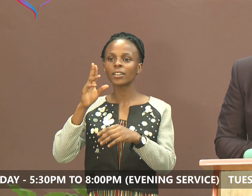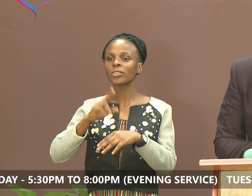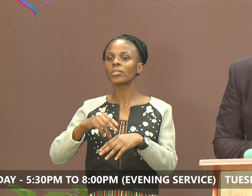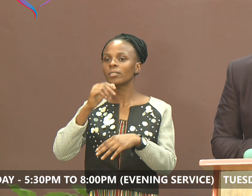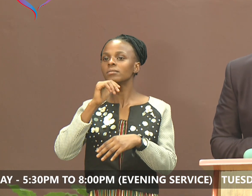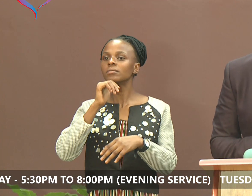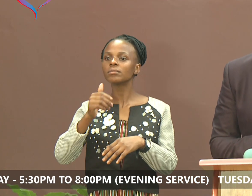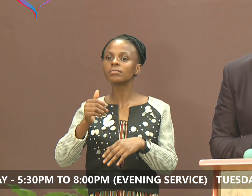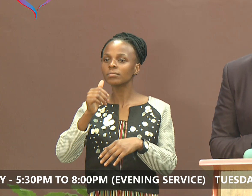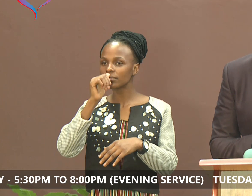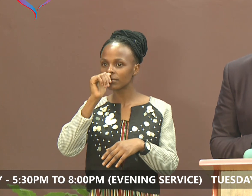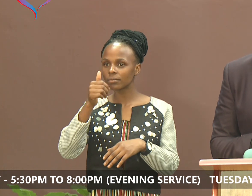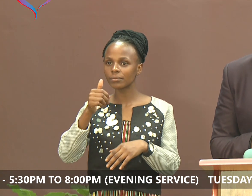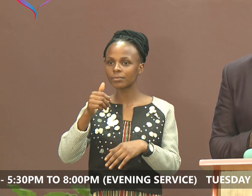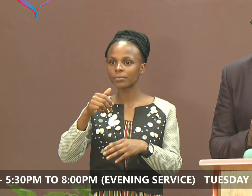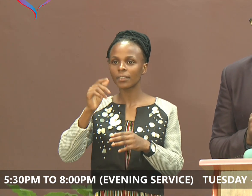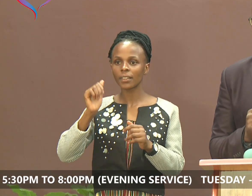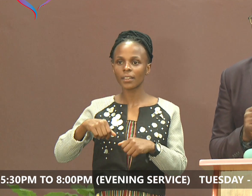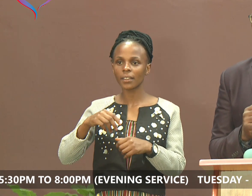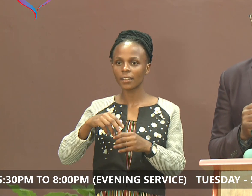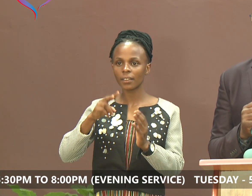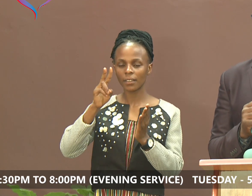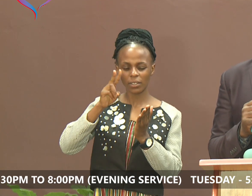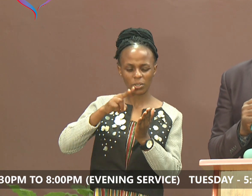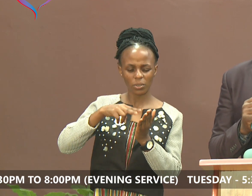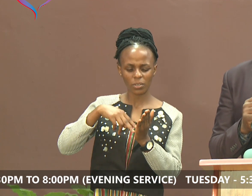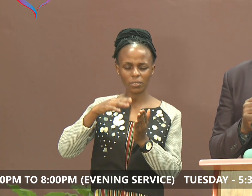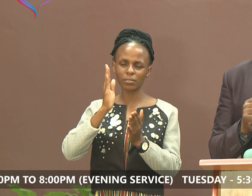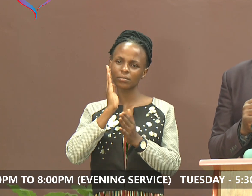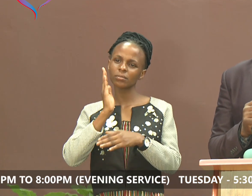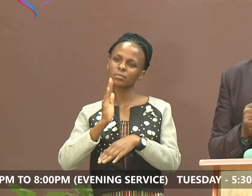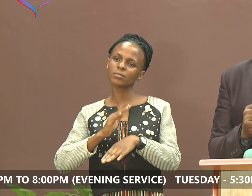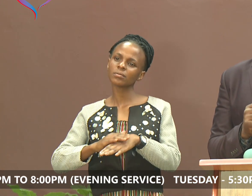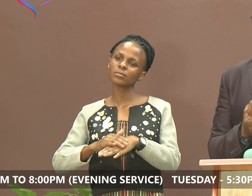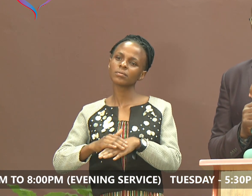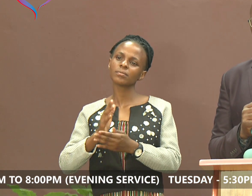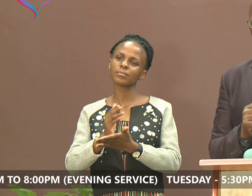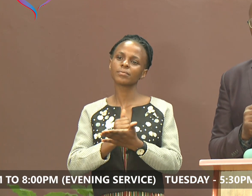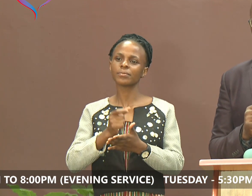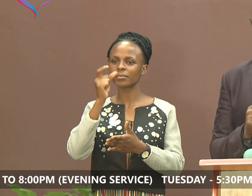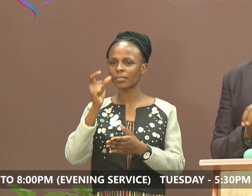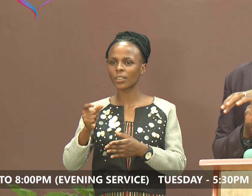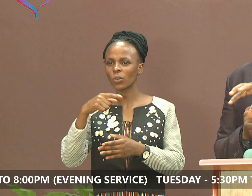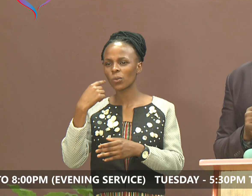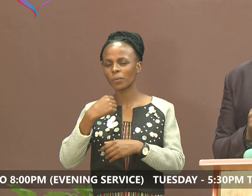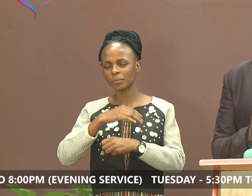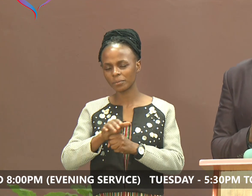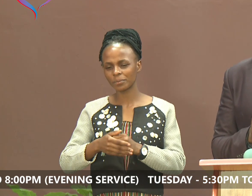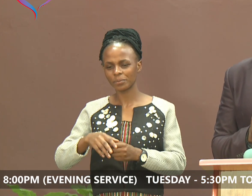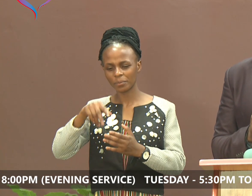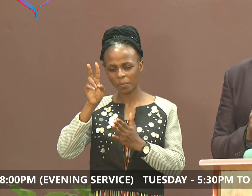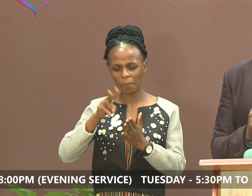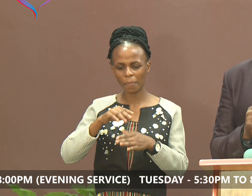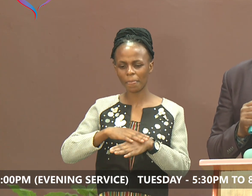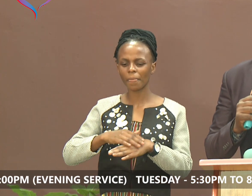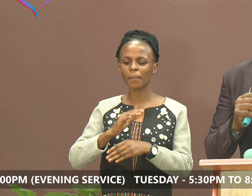Luganda bulungi nyo. Neno mbuza osomiechi. Masimanyi, it is because yachiachi nkoze sawaka yachintamya. So as abantu